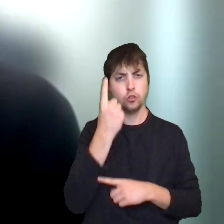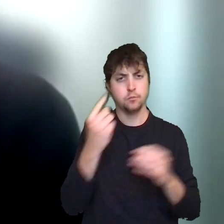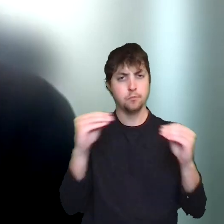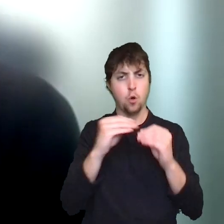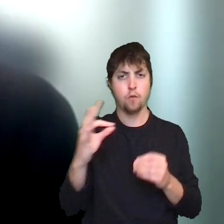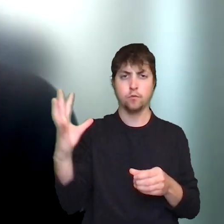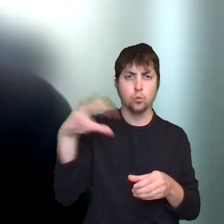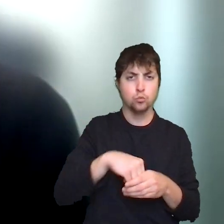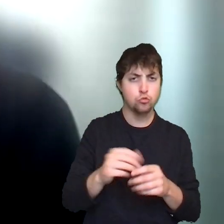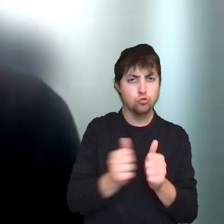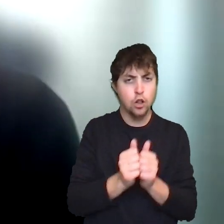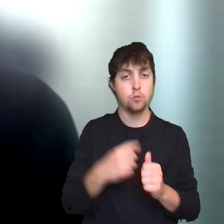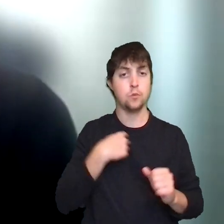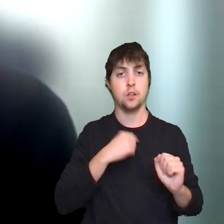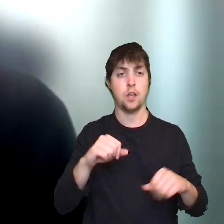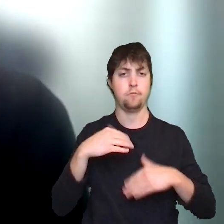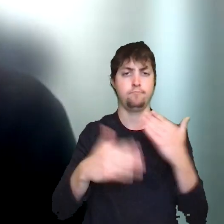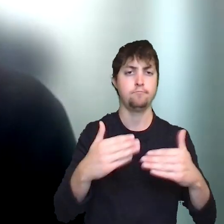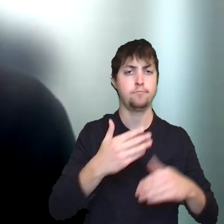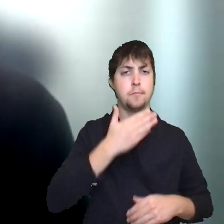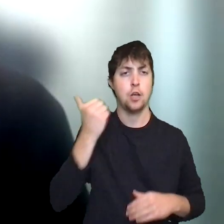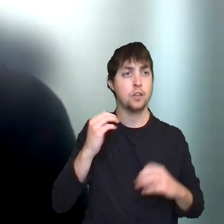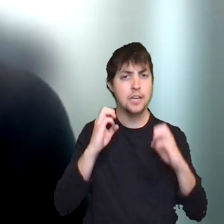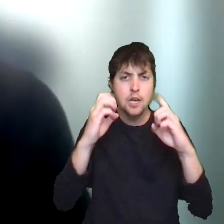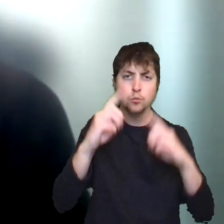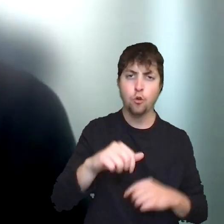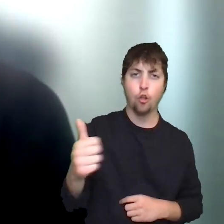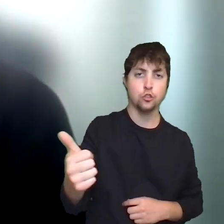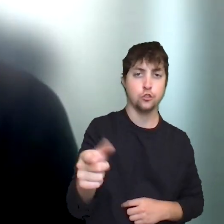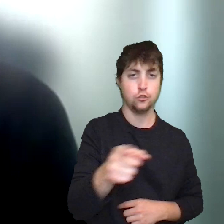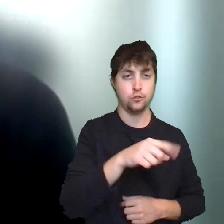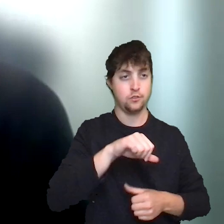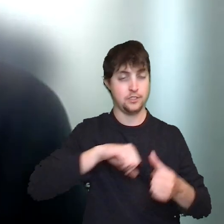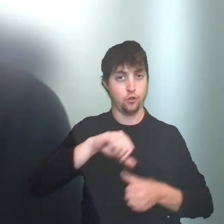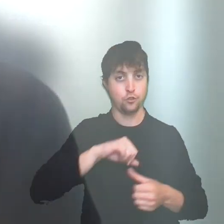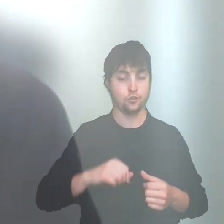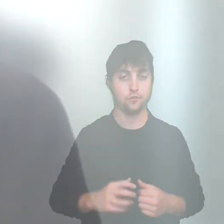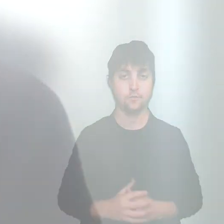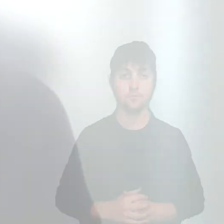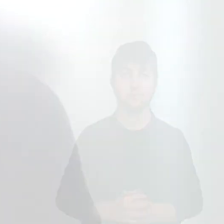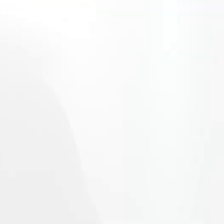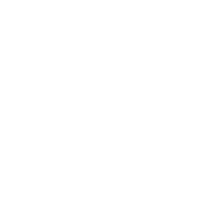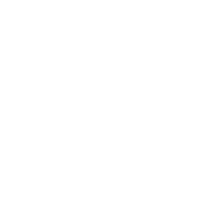of inclusion together, then we can move forward in a better manner and educate each other.